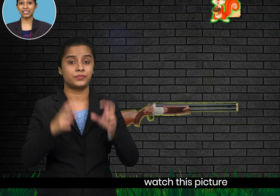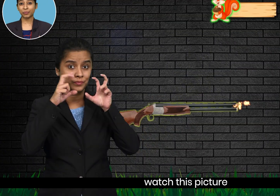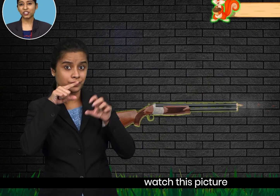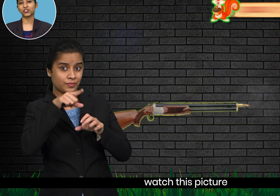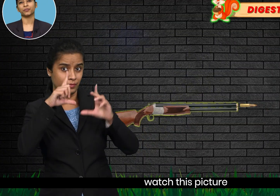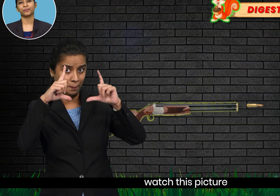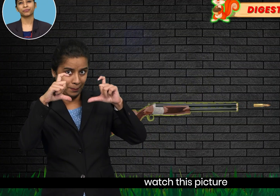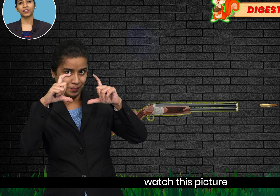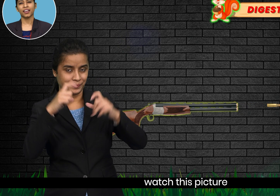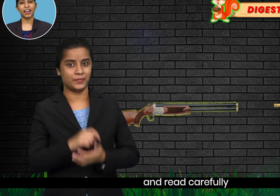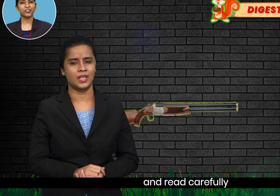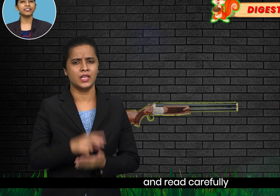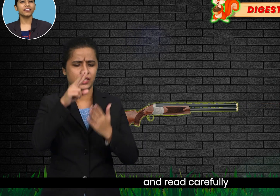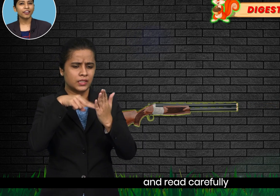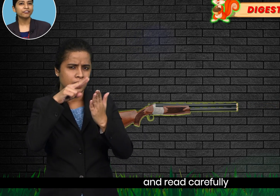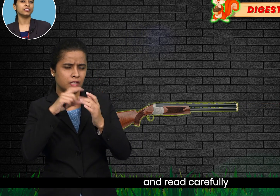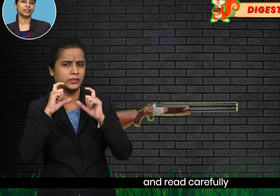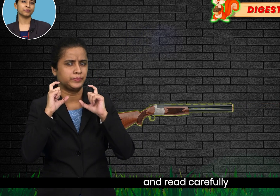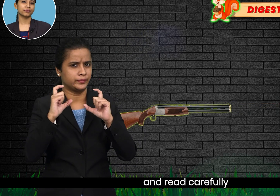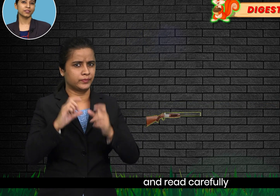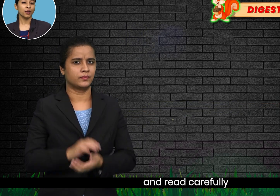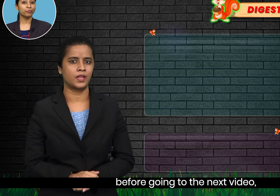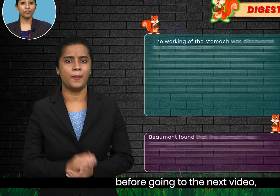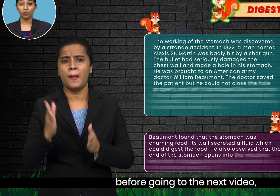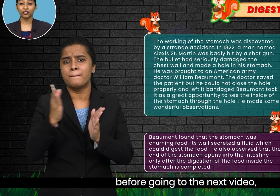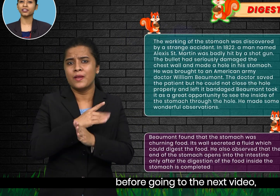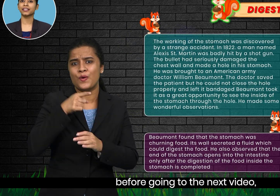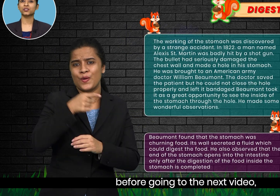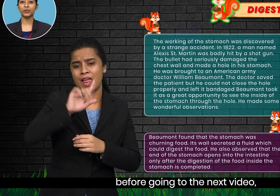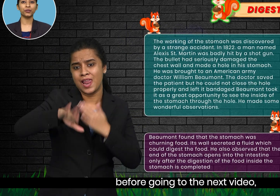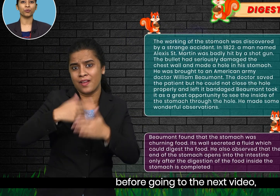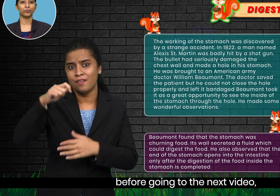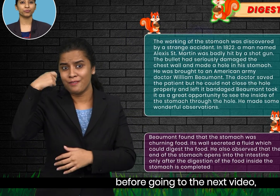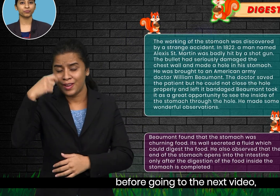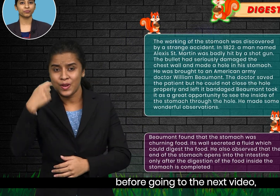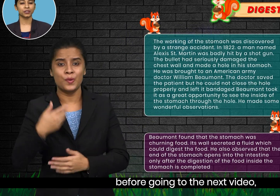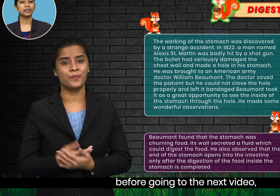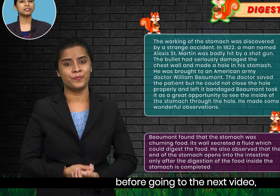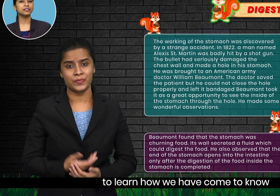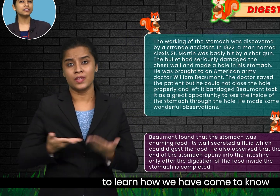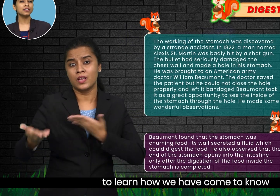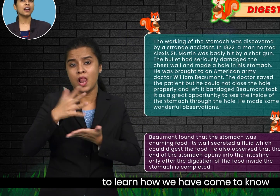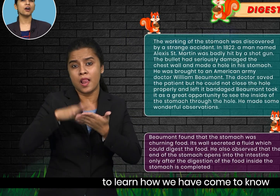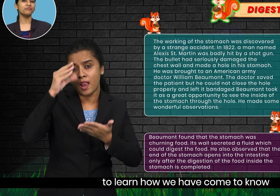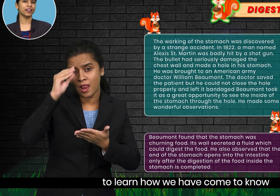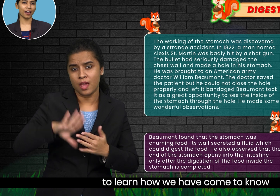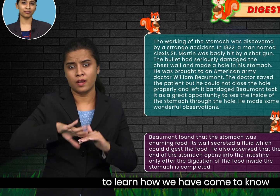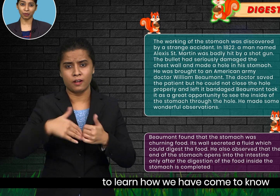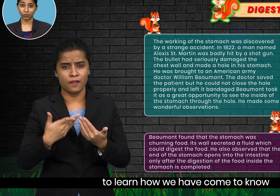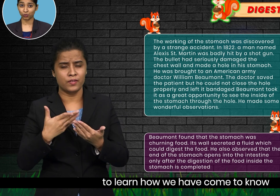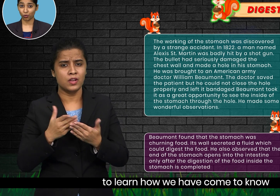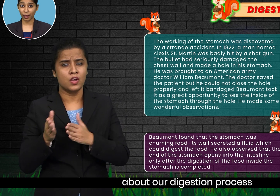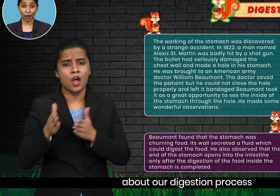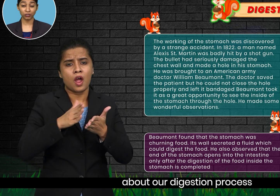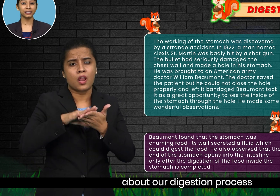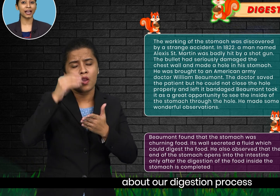Watch this picture and read carefully before going to the next video to learn how we have come